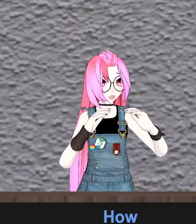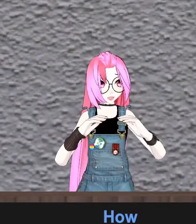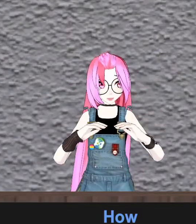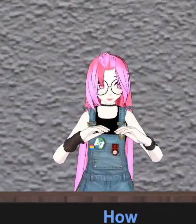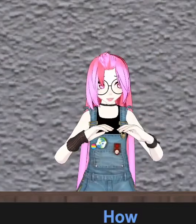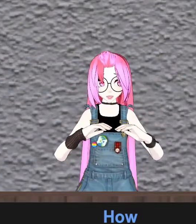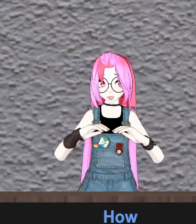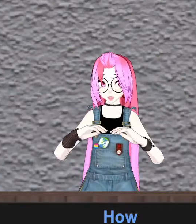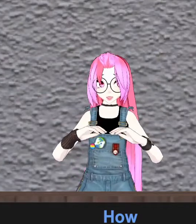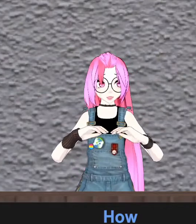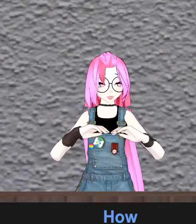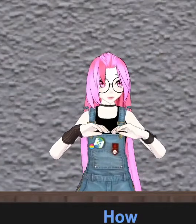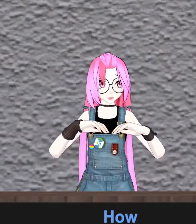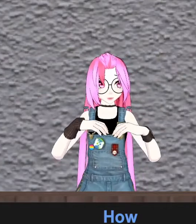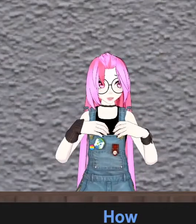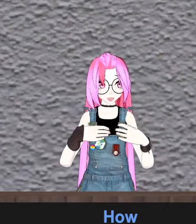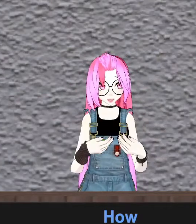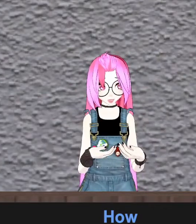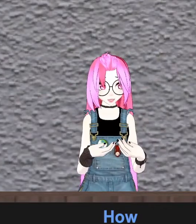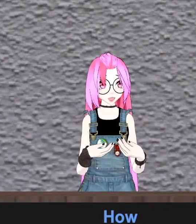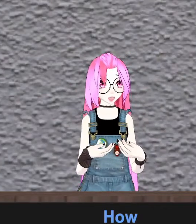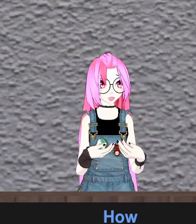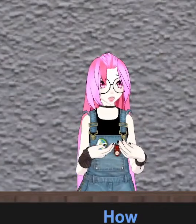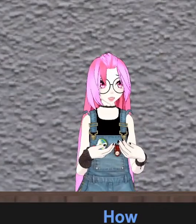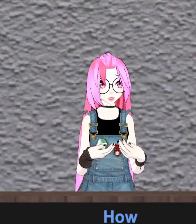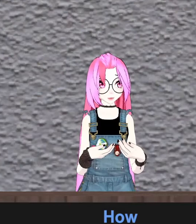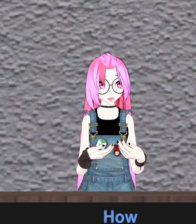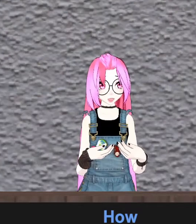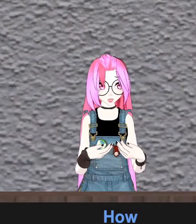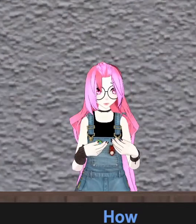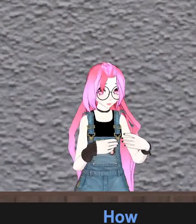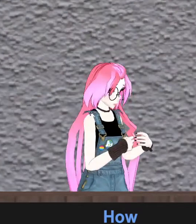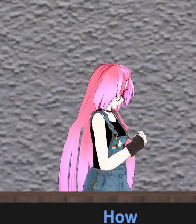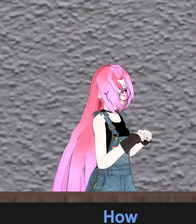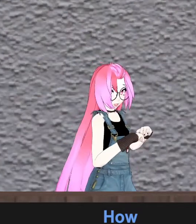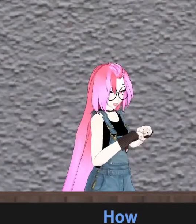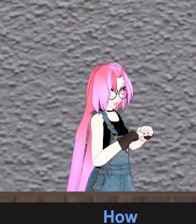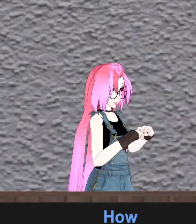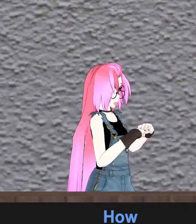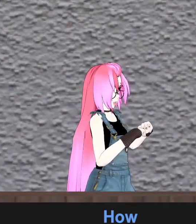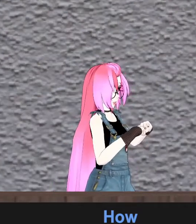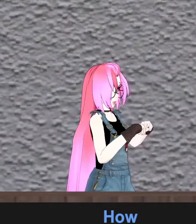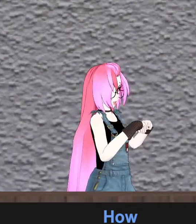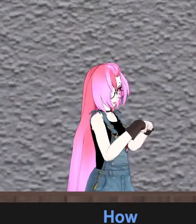hands, starting like this and twisting down. So I'll show you from the side, starting this way, and